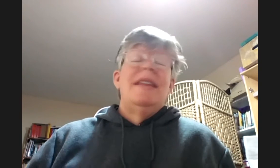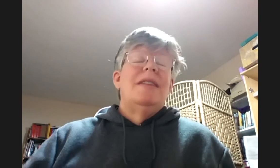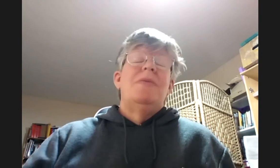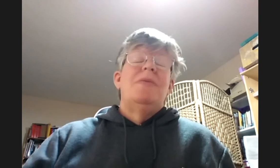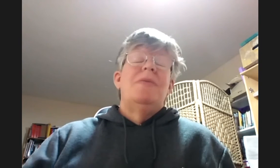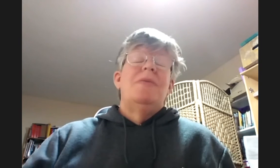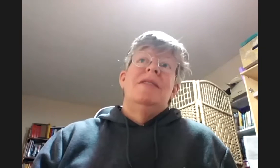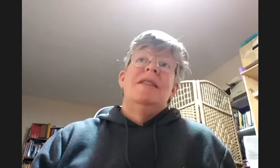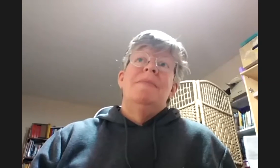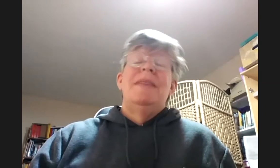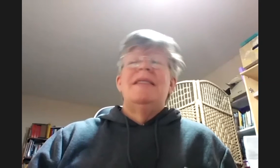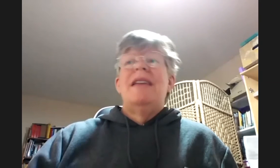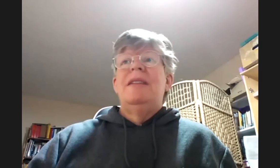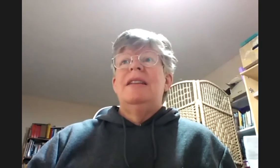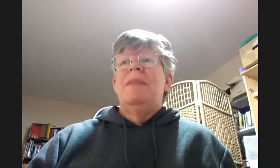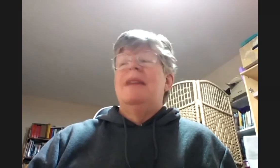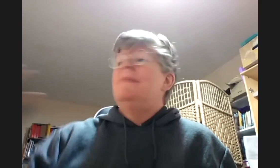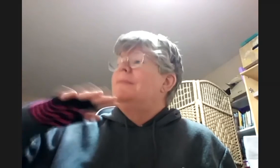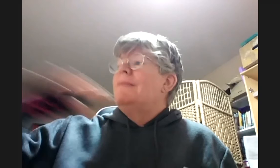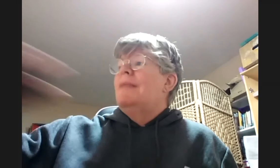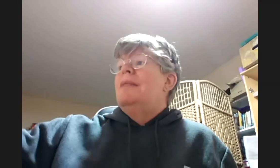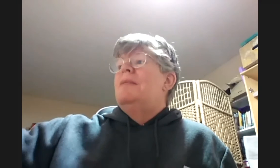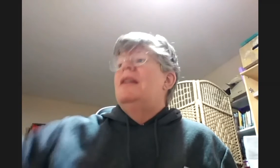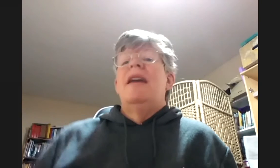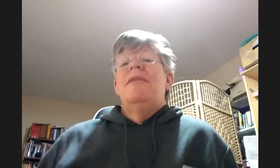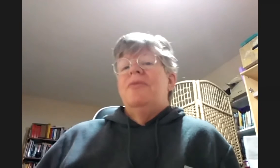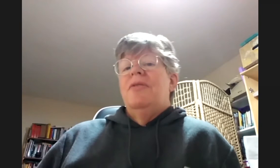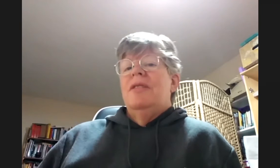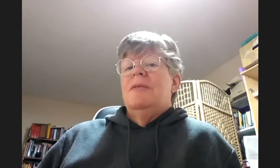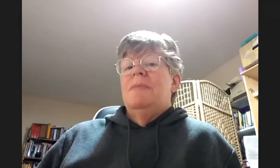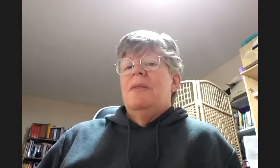what they could. They saved a little bit. But a lot of the forest was burnt.